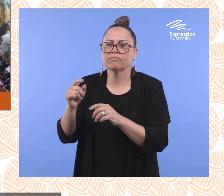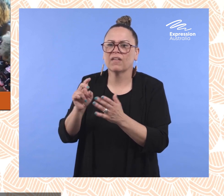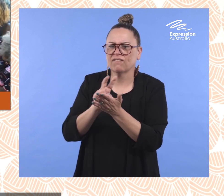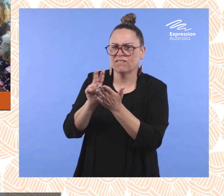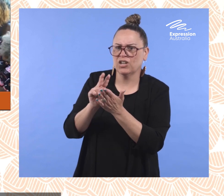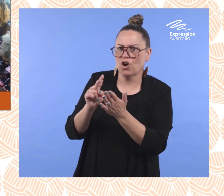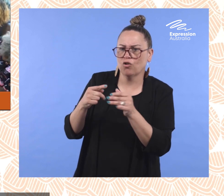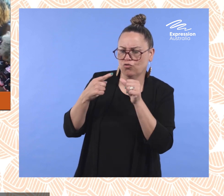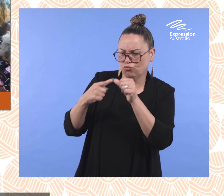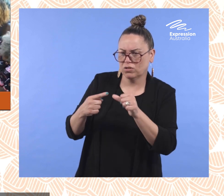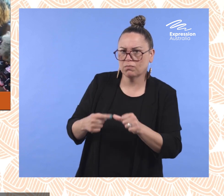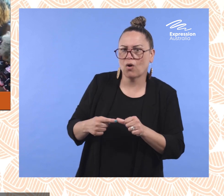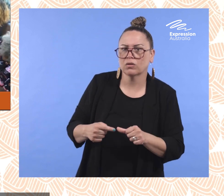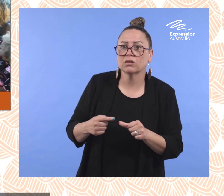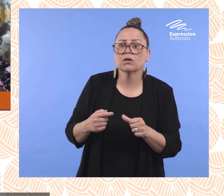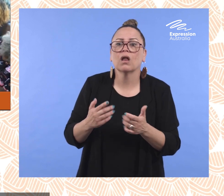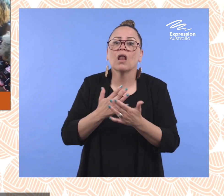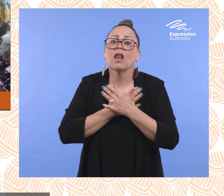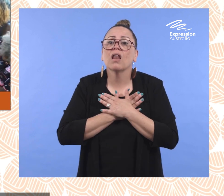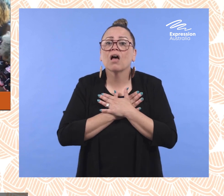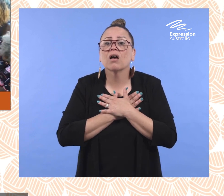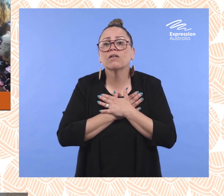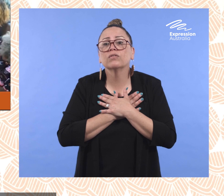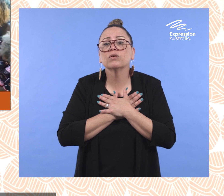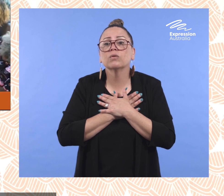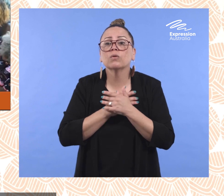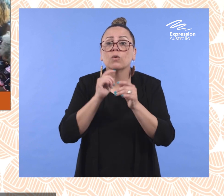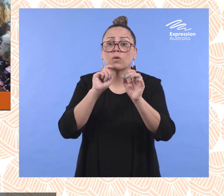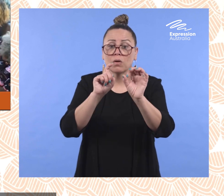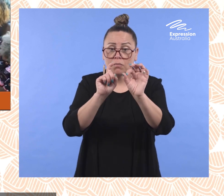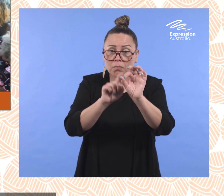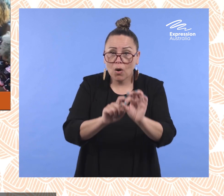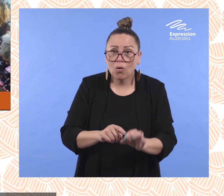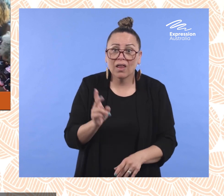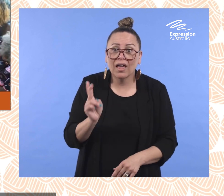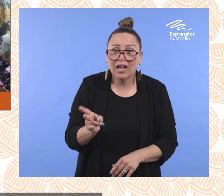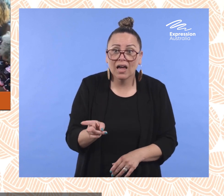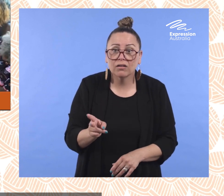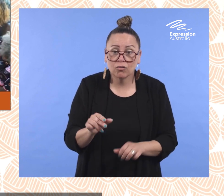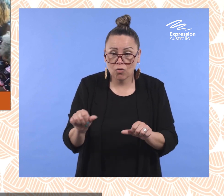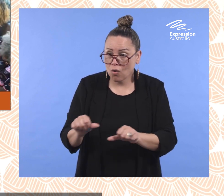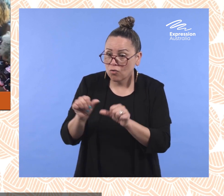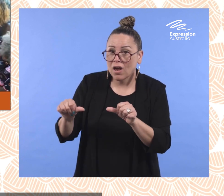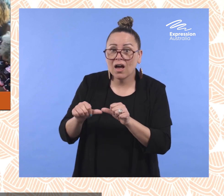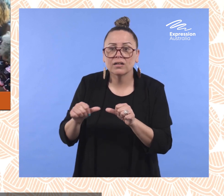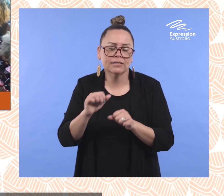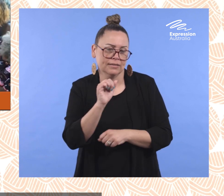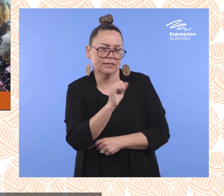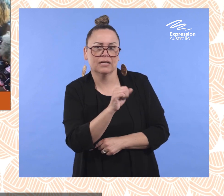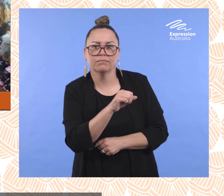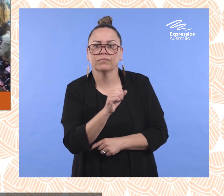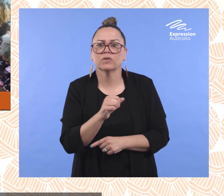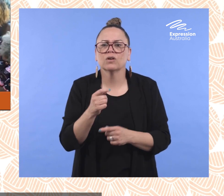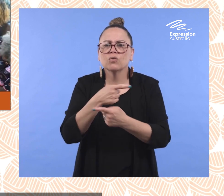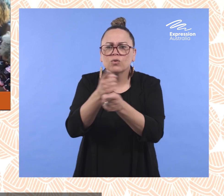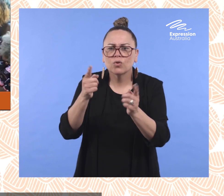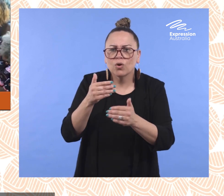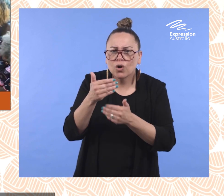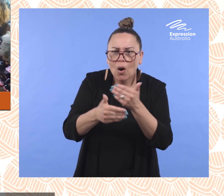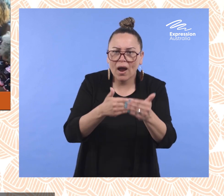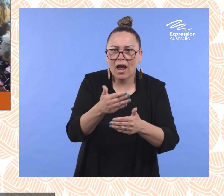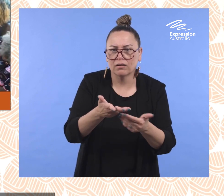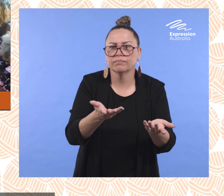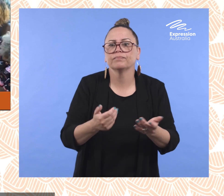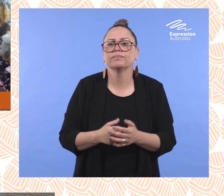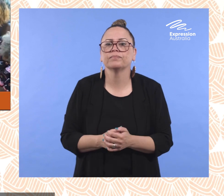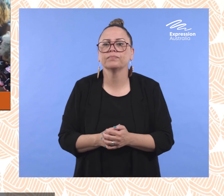those. We'd love to hear, I'm going to run the polls again, Aunty Munya, just to see how you're going.